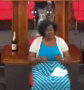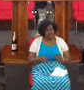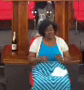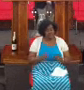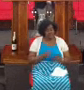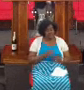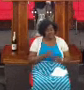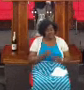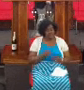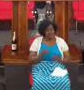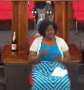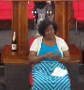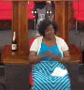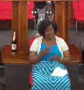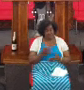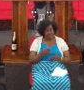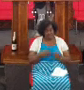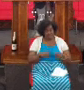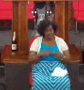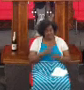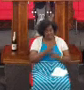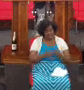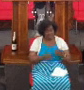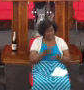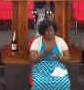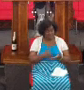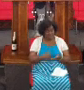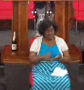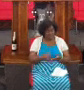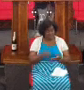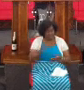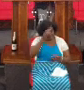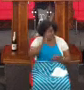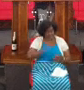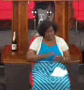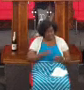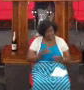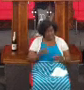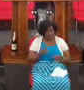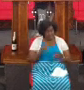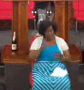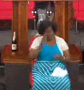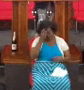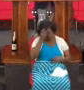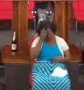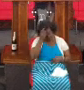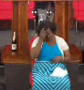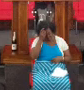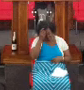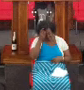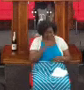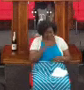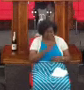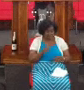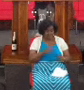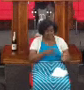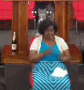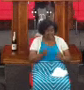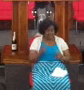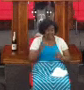But I'm going to skip a point and go right to this last point. The man with dropsy. Out of this dropsy, he leaves